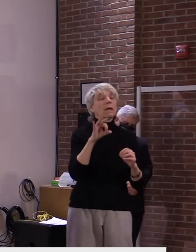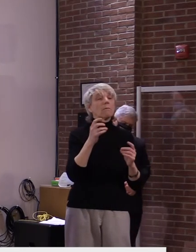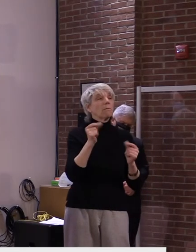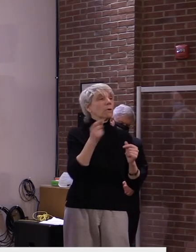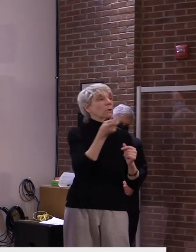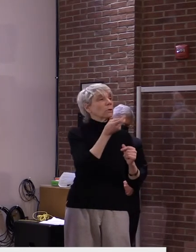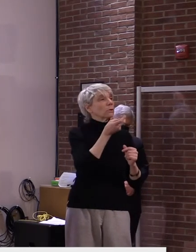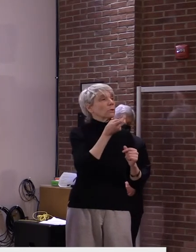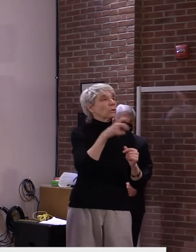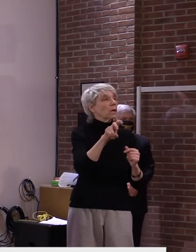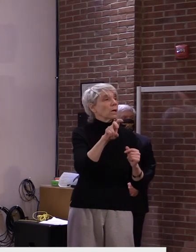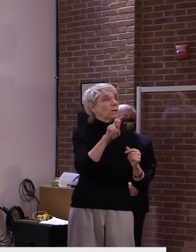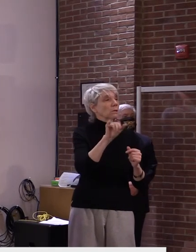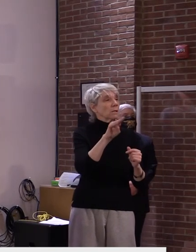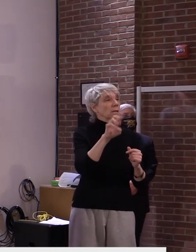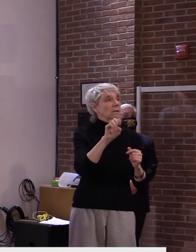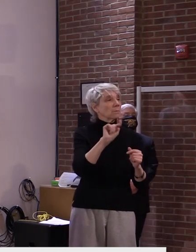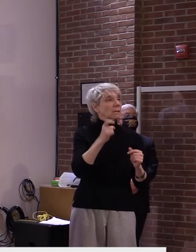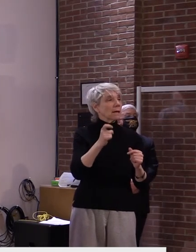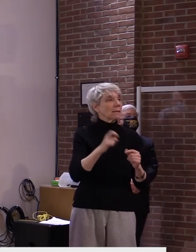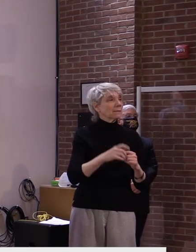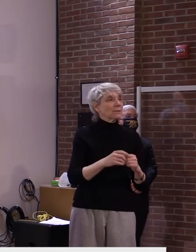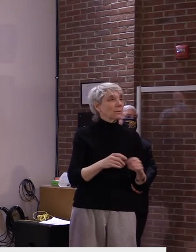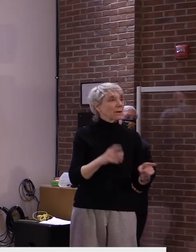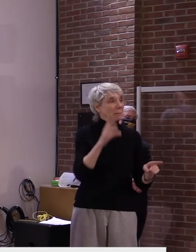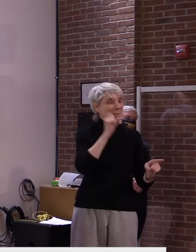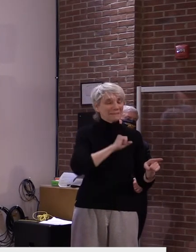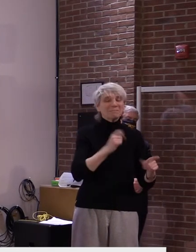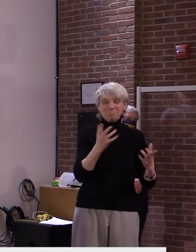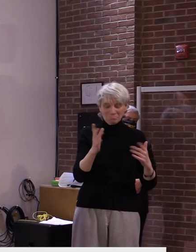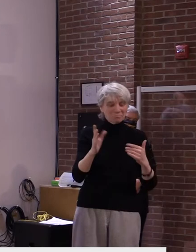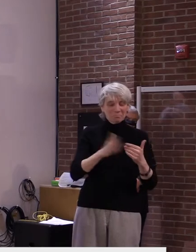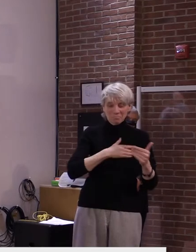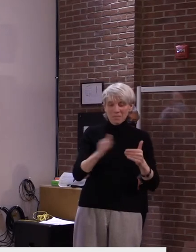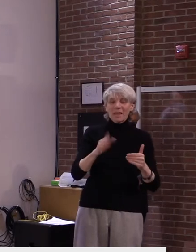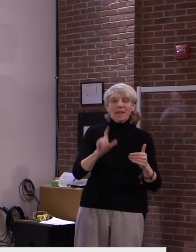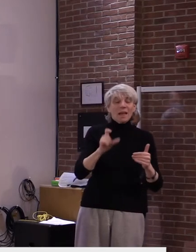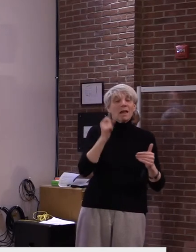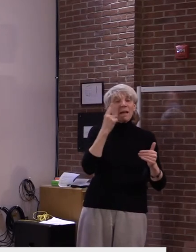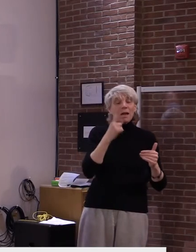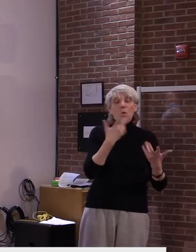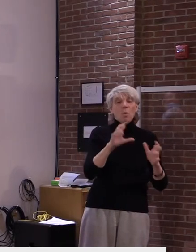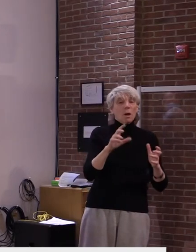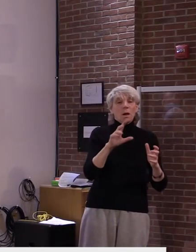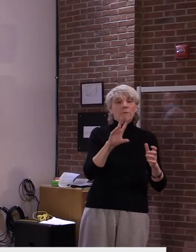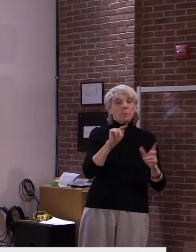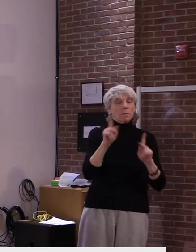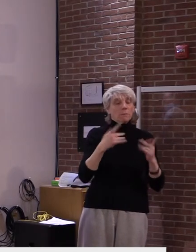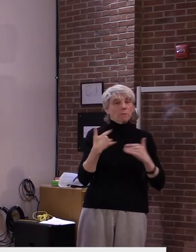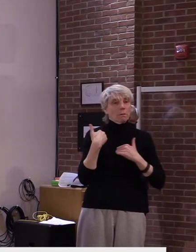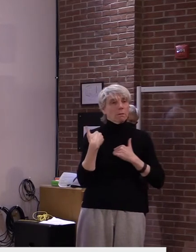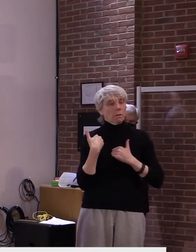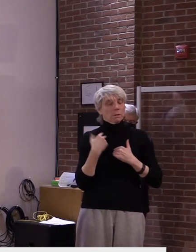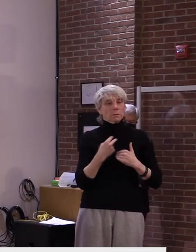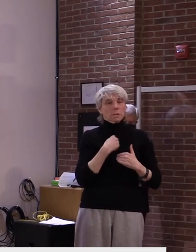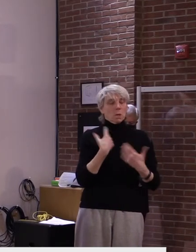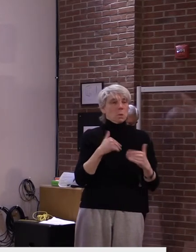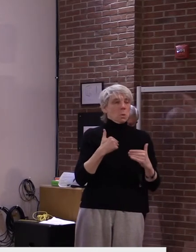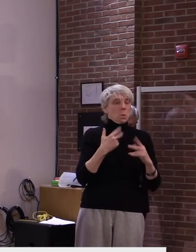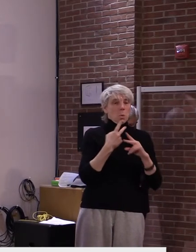might further burden Vermonters. And right now, we have this spread over a larger